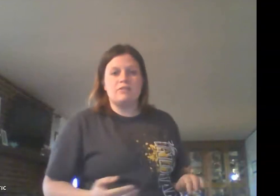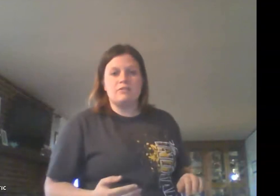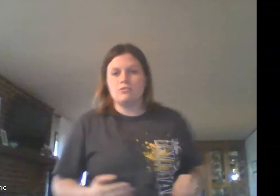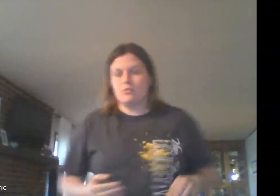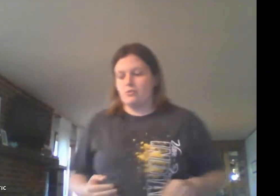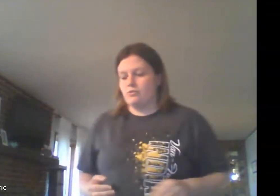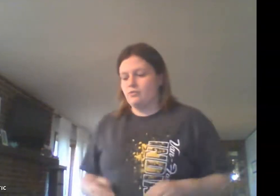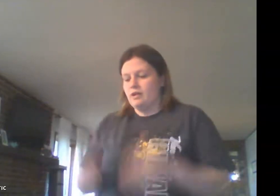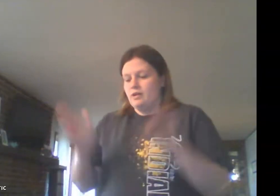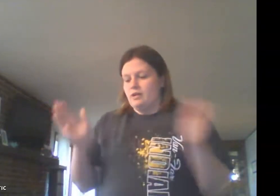the groove.